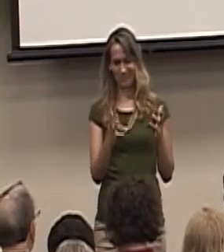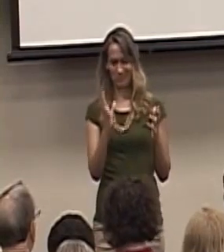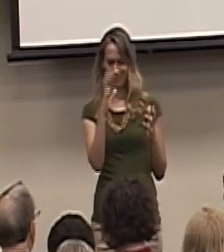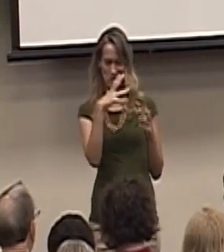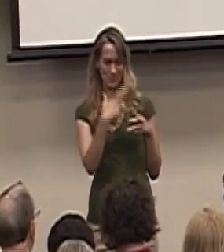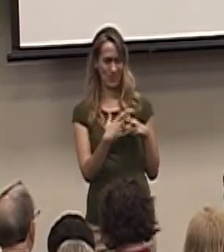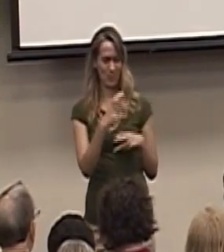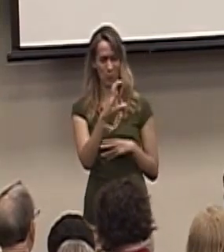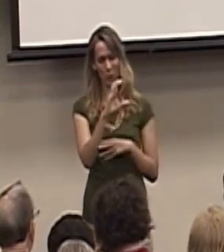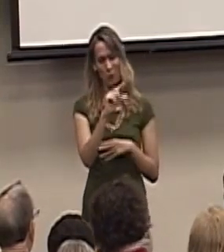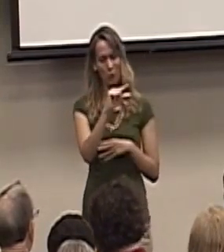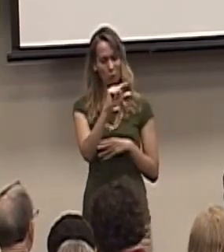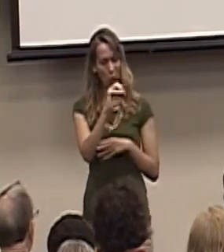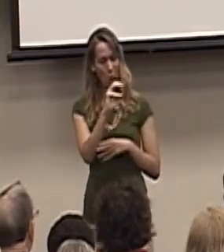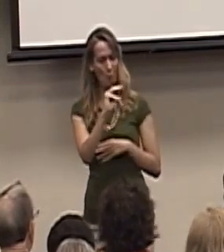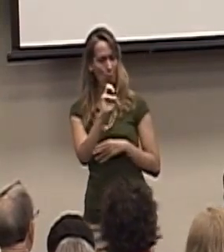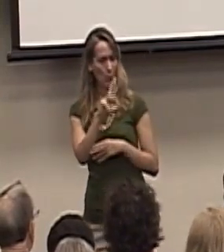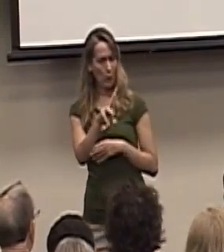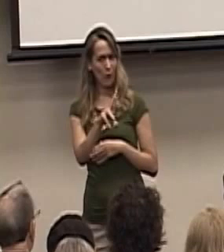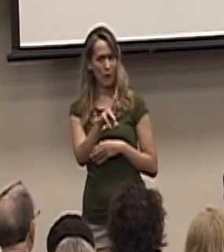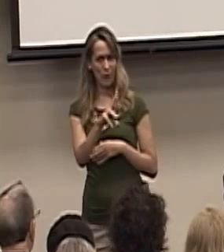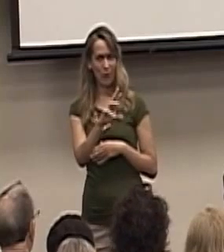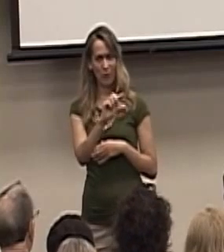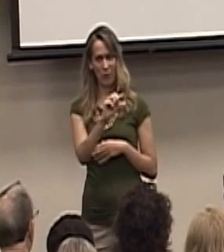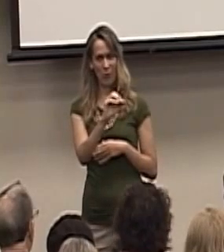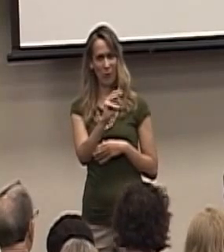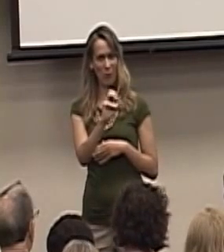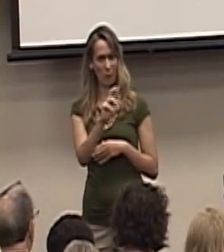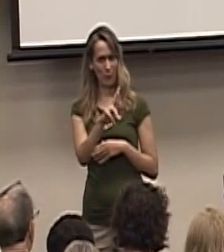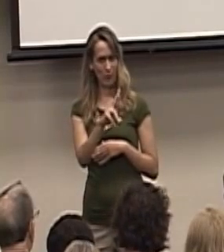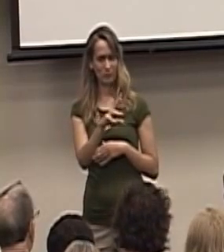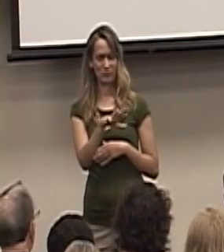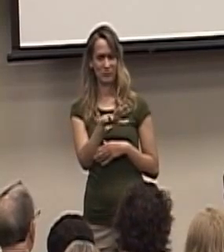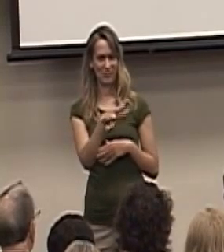Gomer. Gomer is the name of this wife that he takes.